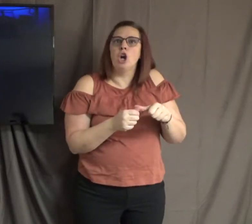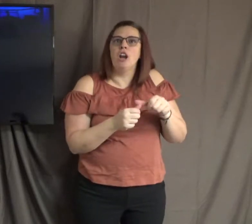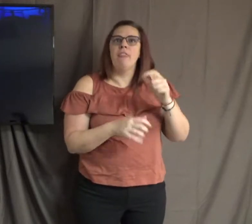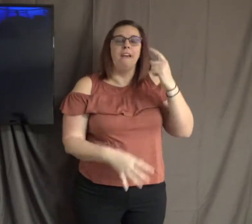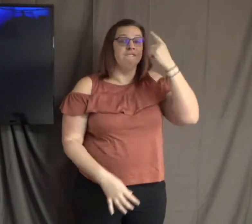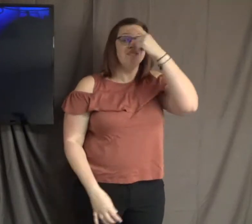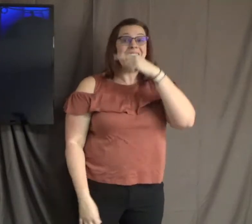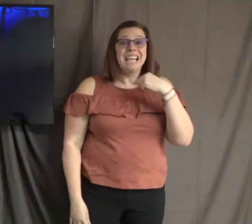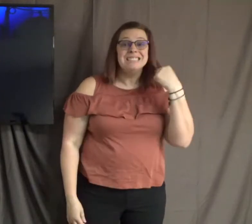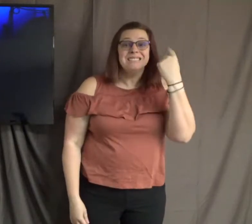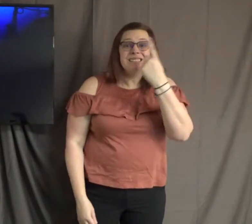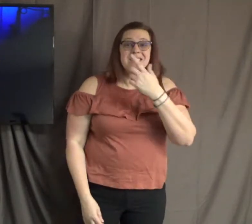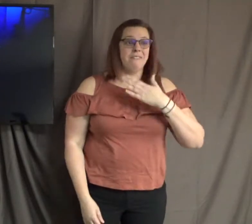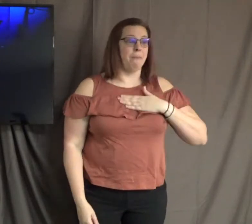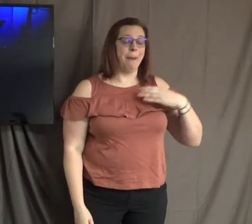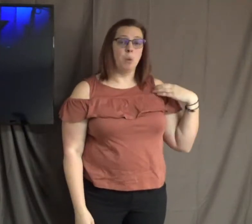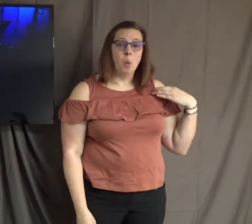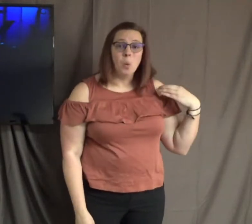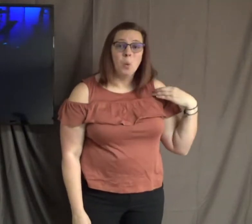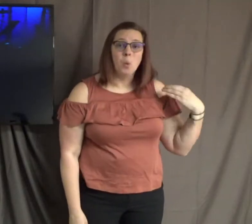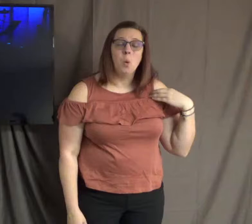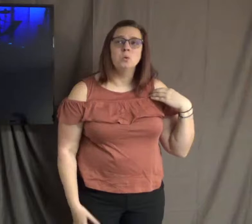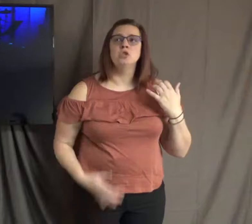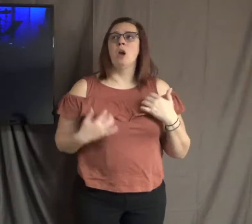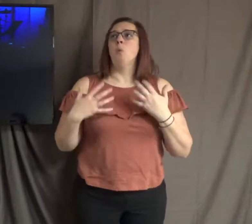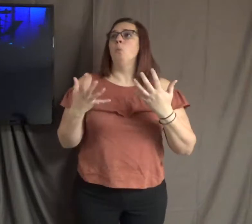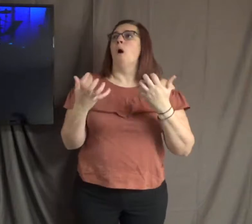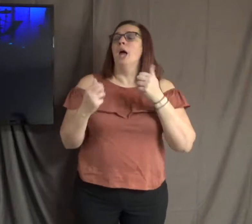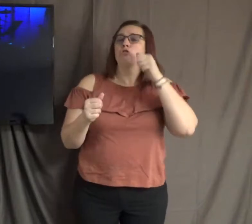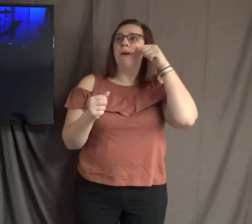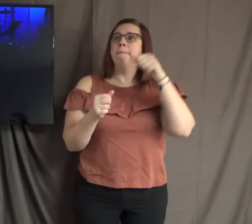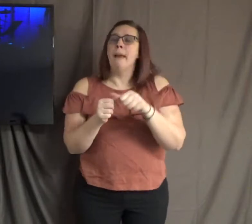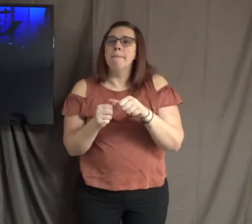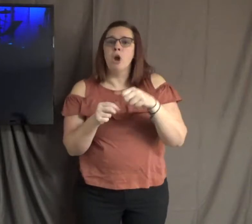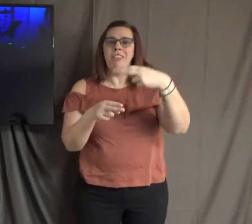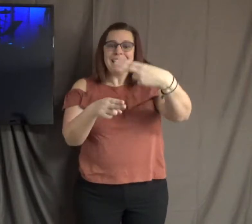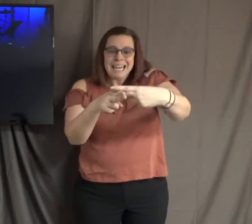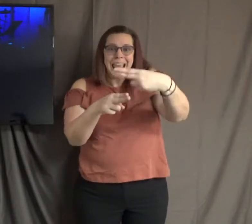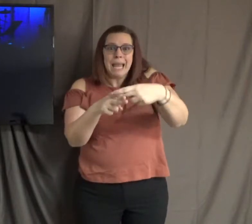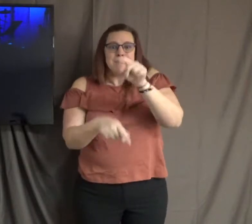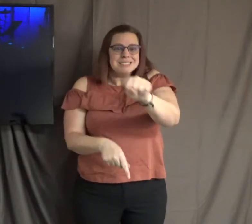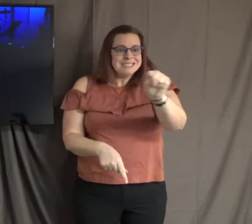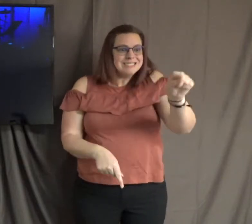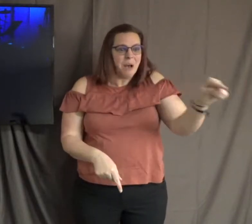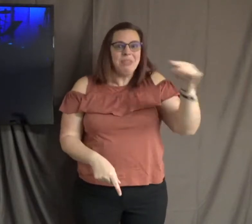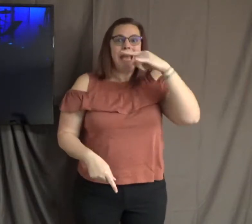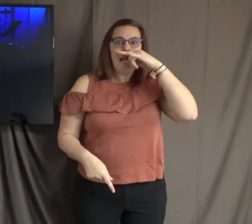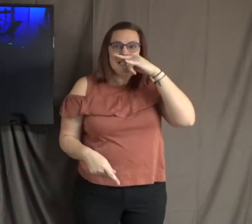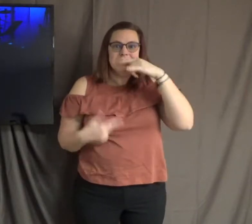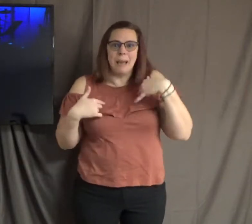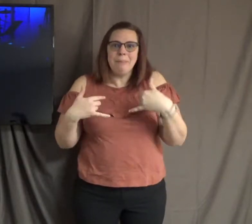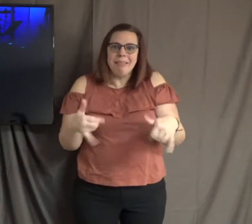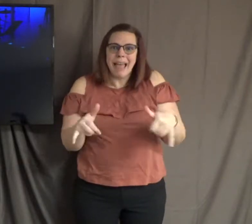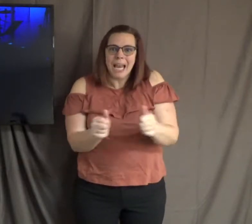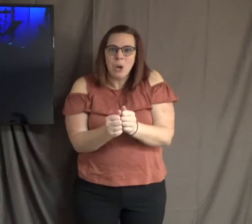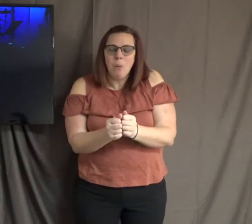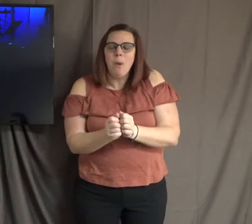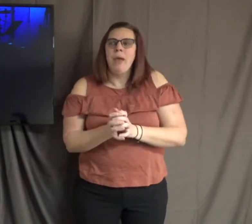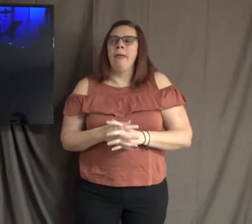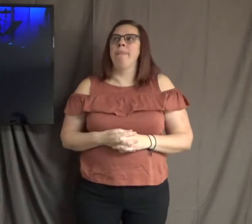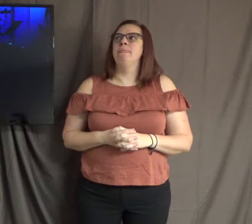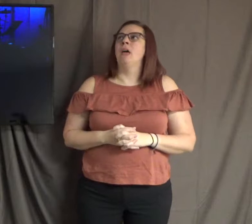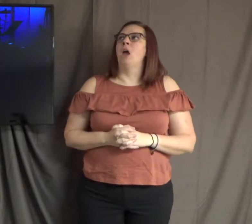faces of my coaches. I wanted to remember the names of some of those kids that I played with. I wanted to